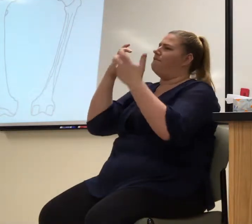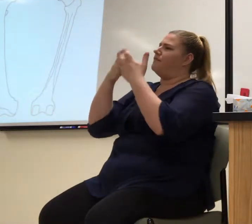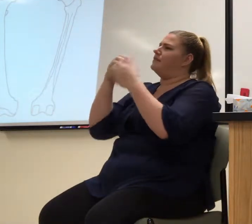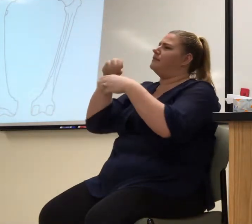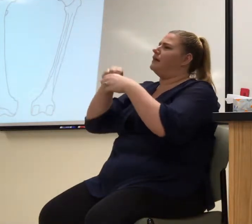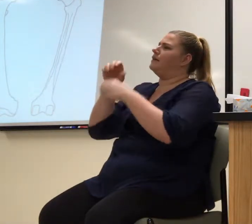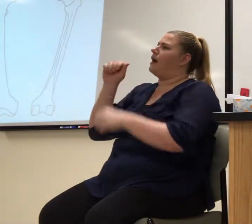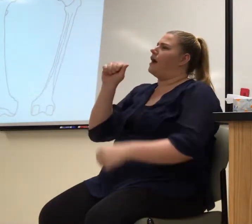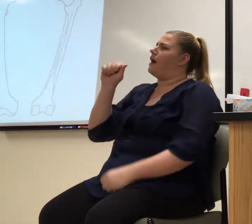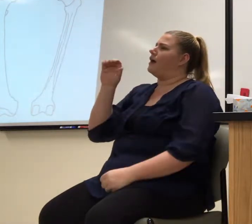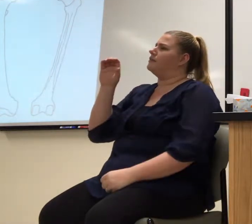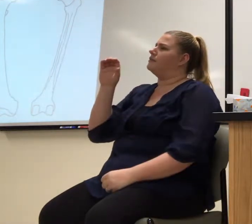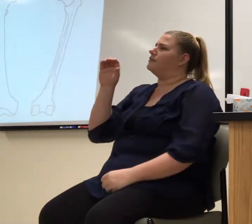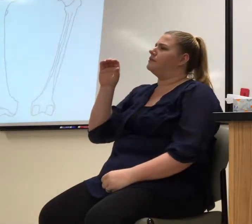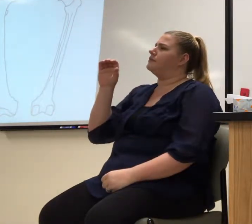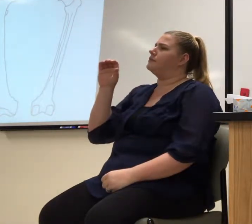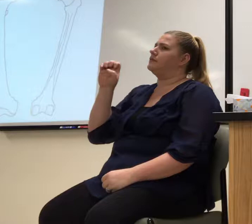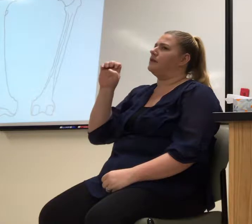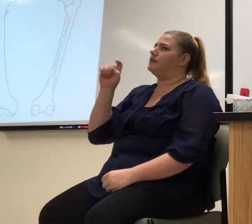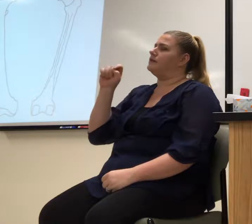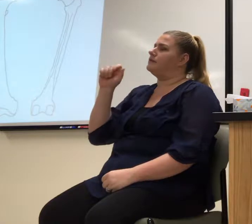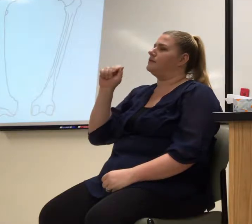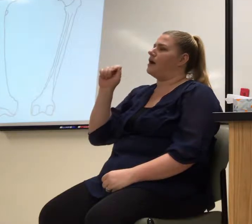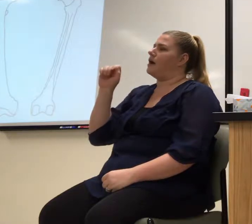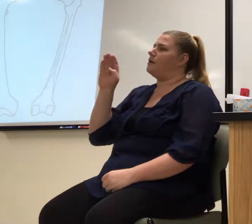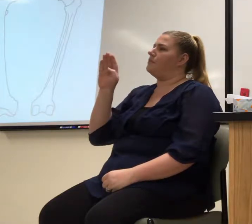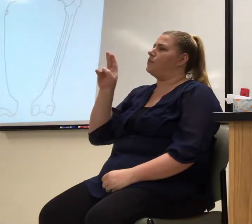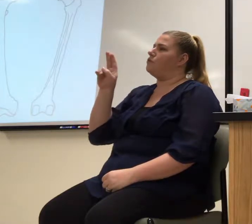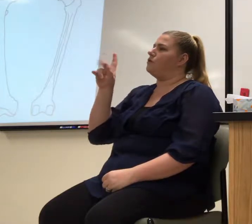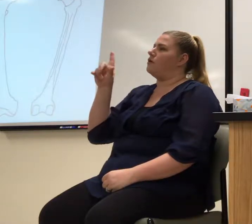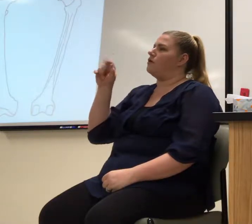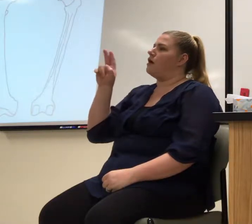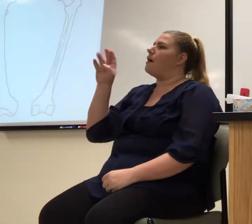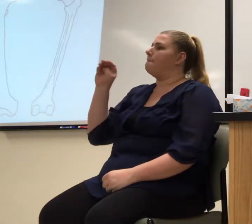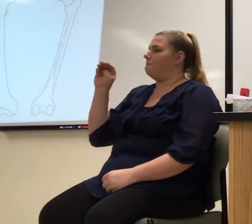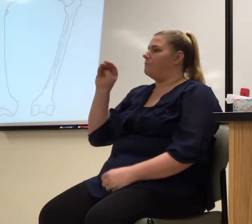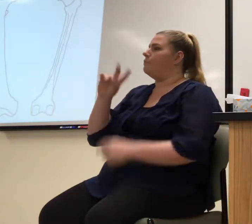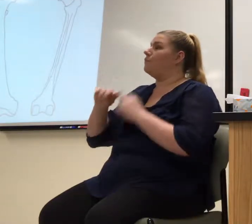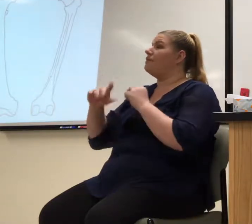about 2/3 of a ball, of a spear.